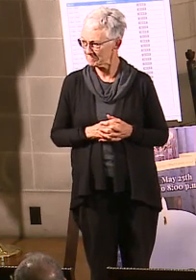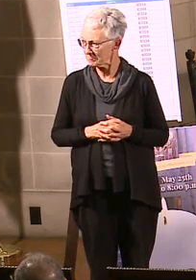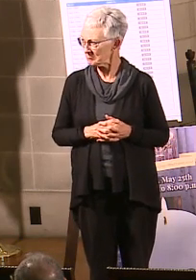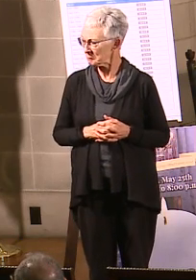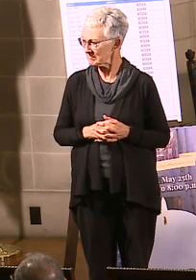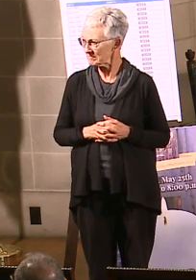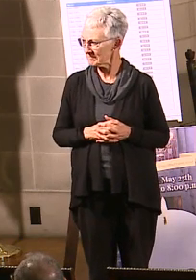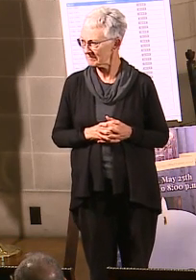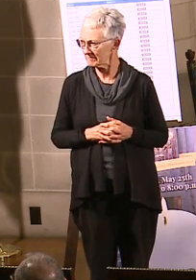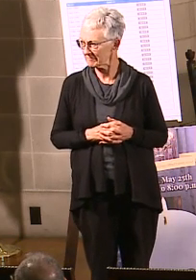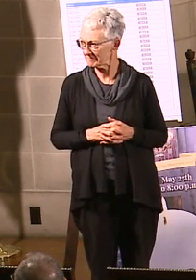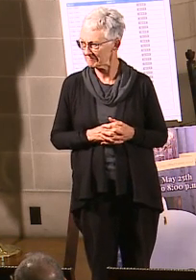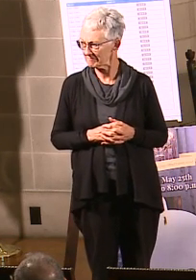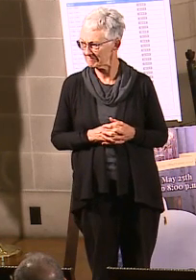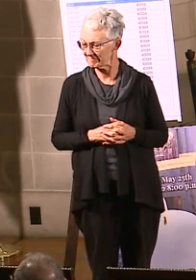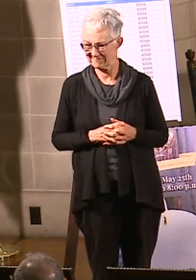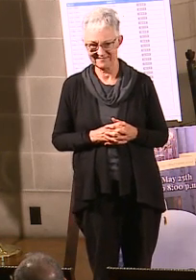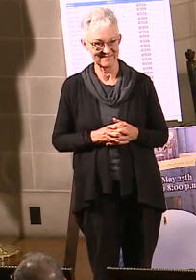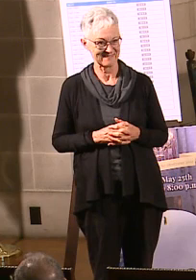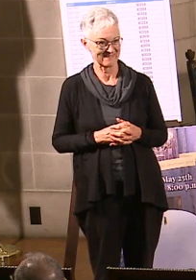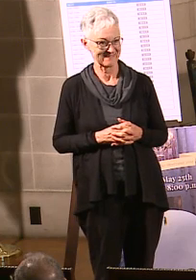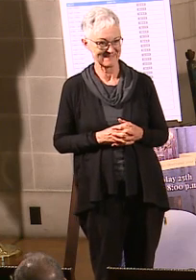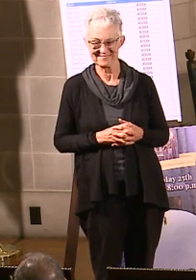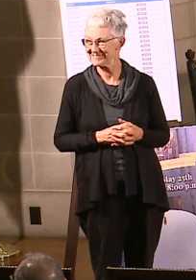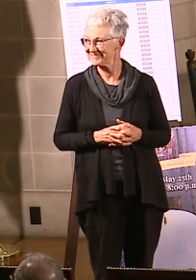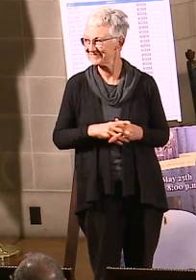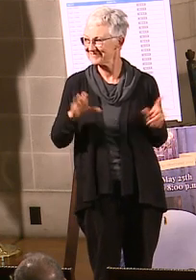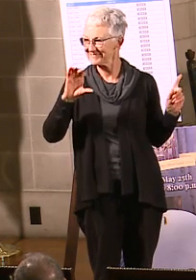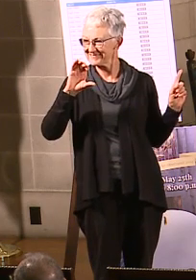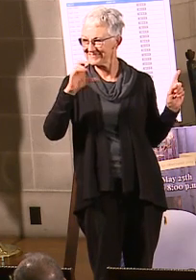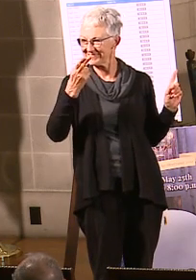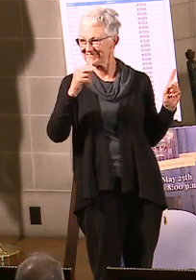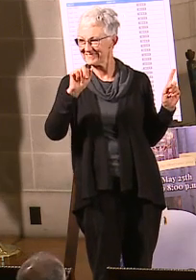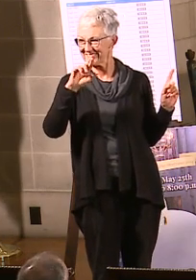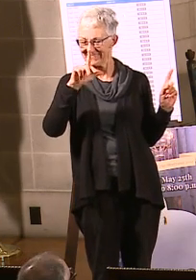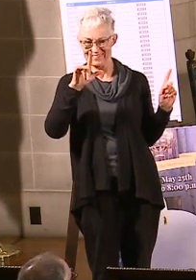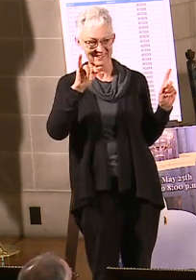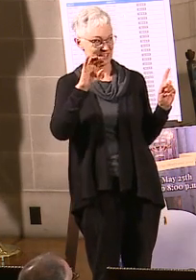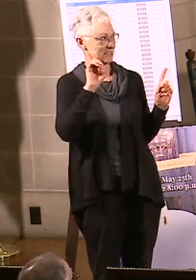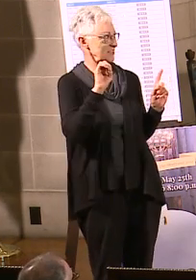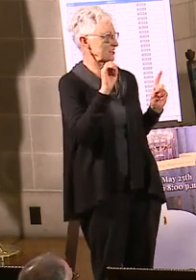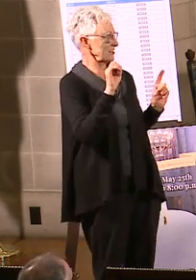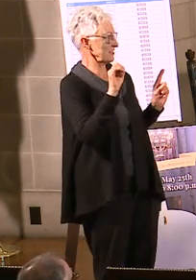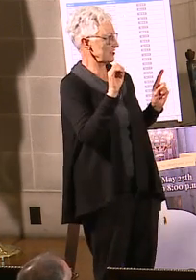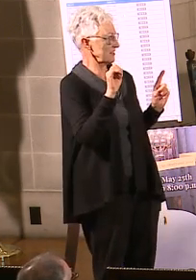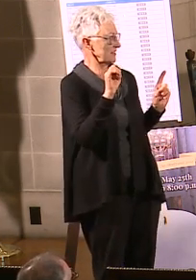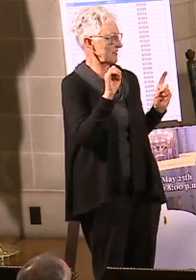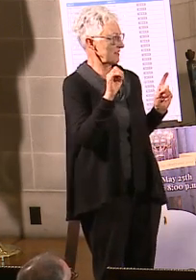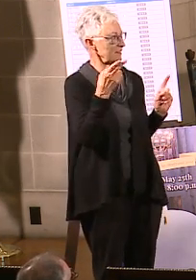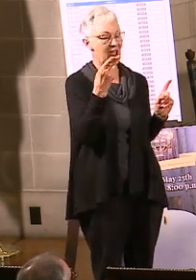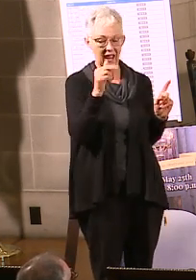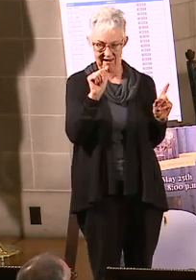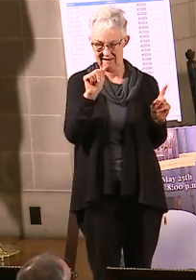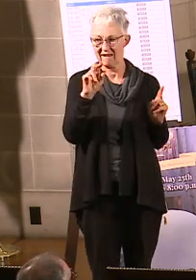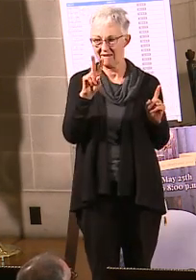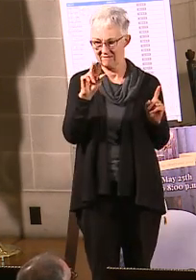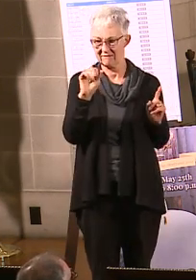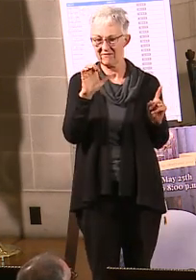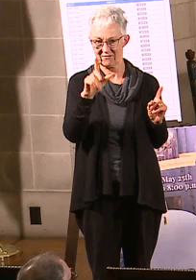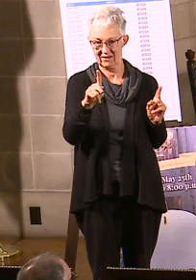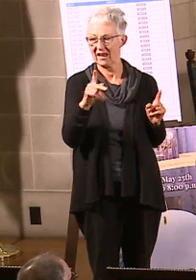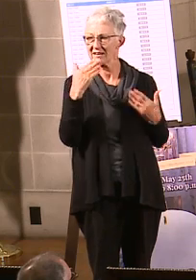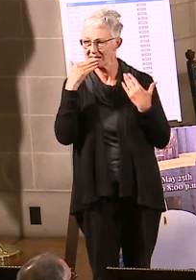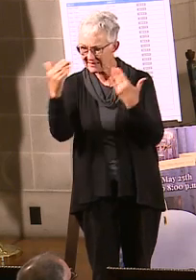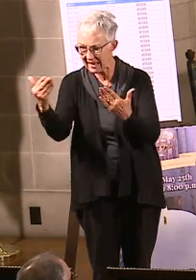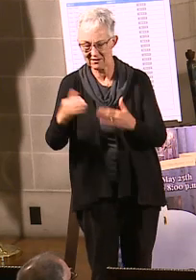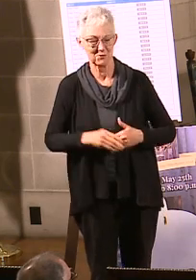The governor needs the answer. Yeah. He thought. Charlie Havlick, that's it. Thank you very much. Charlie Havlick, thank you very much. Thank